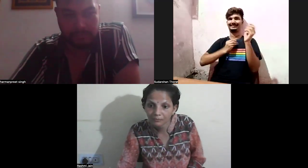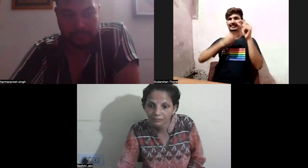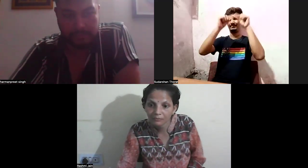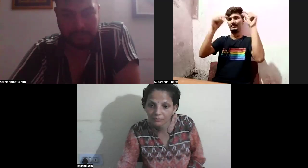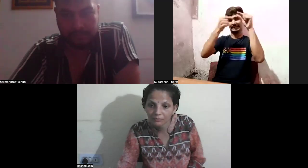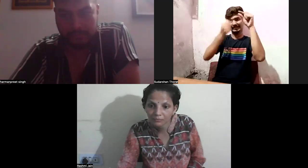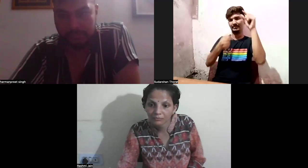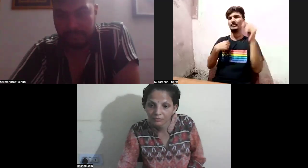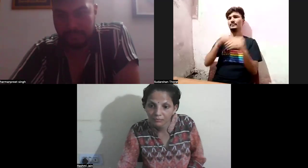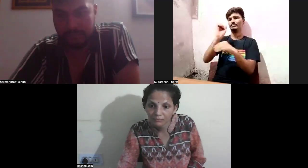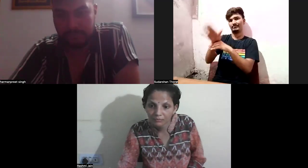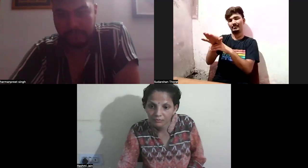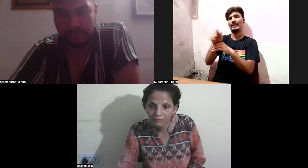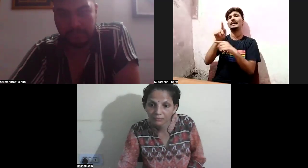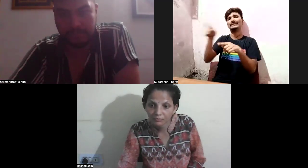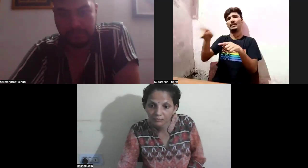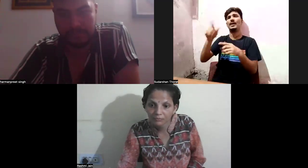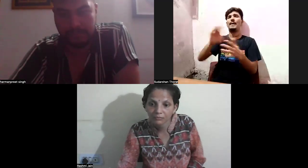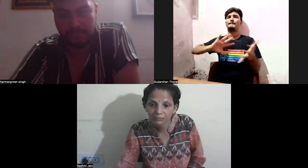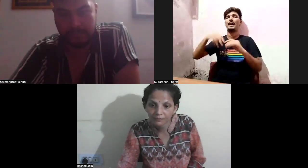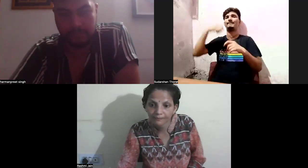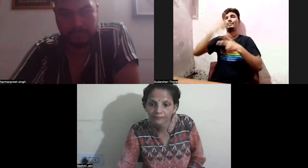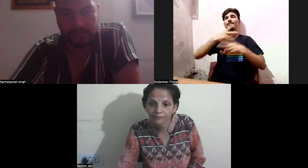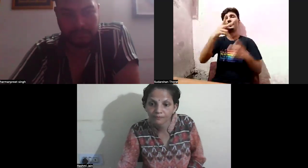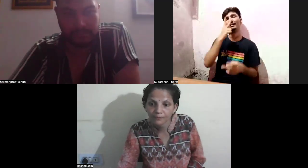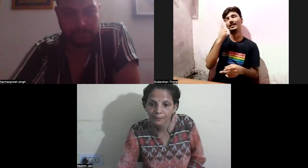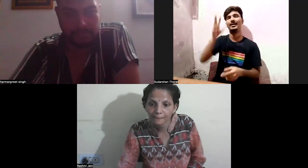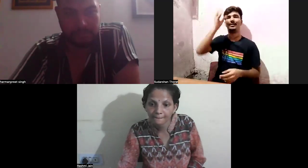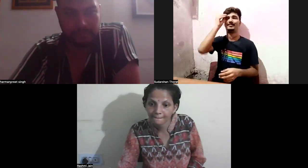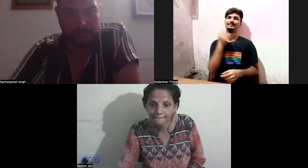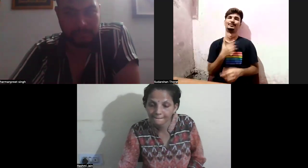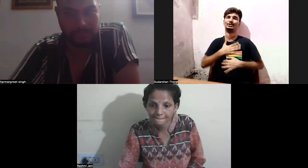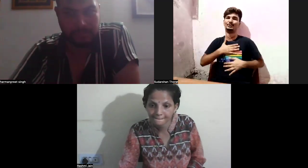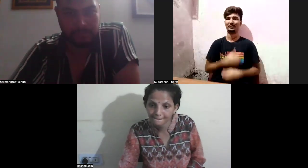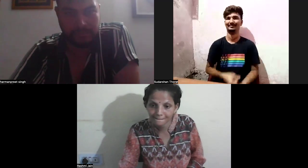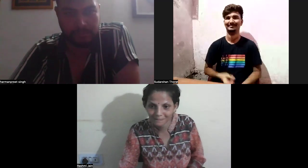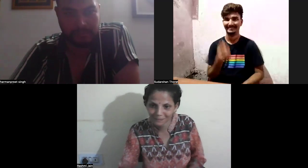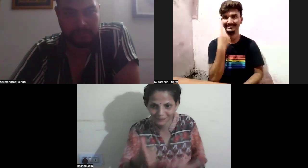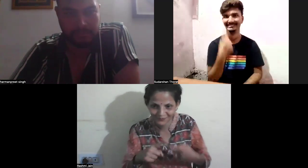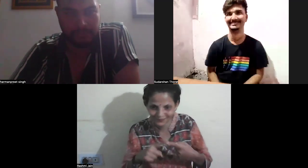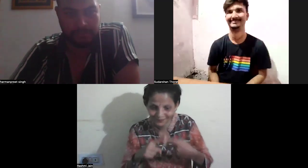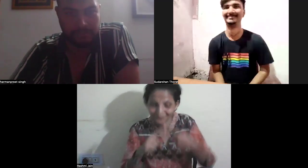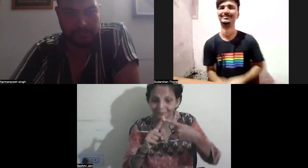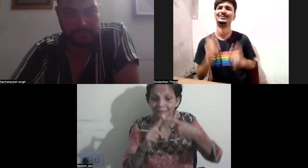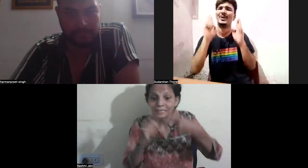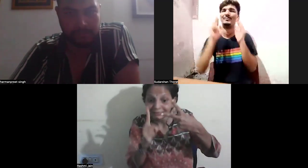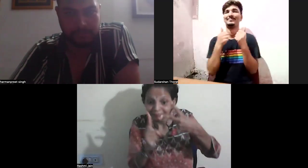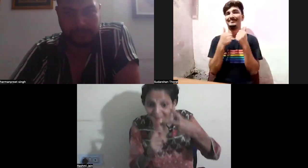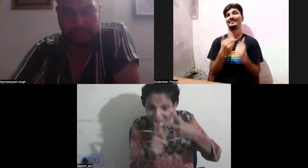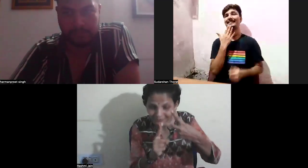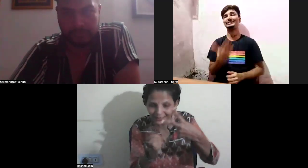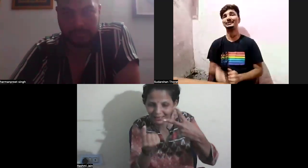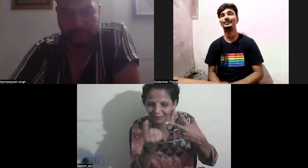those all identities with the Hera Million in detail, and they can make the video so that people can learn about